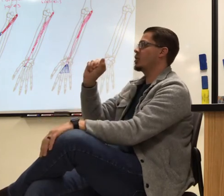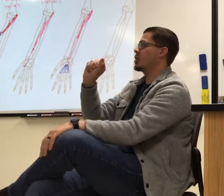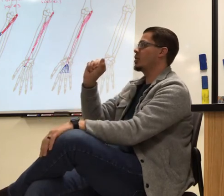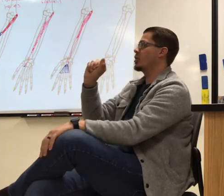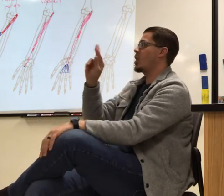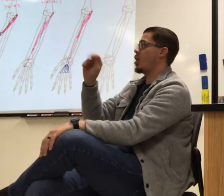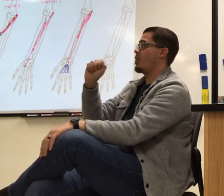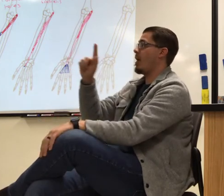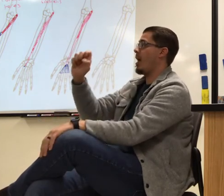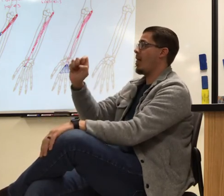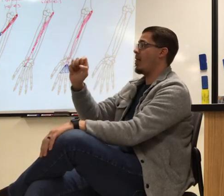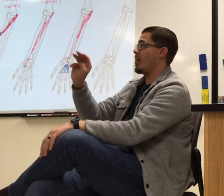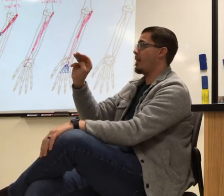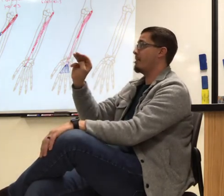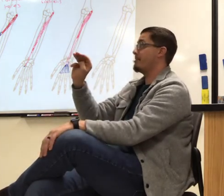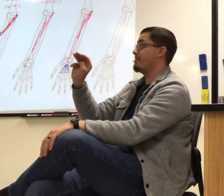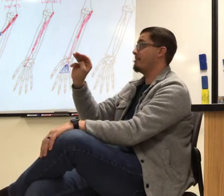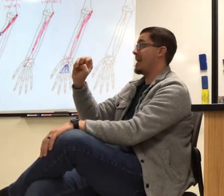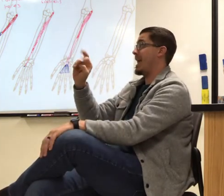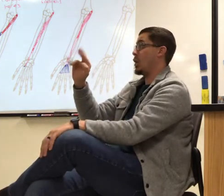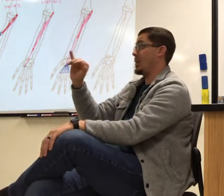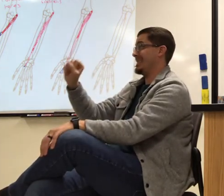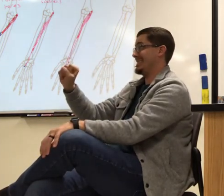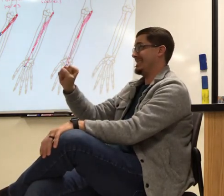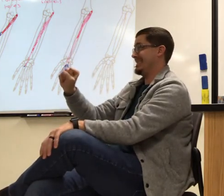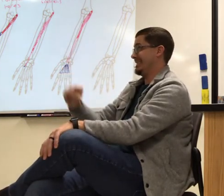flexor carpi ulnaris.